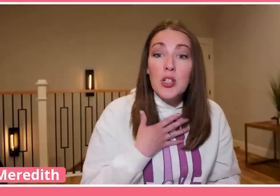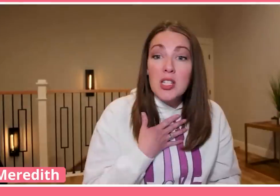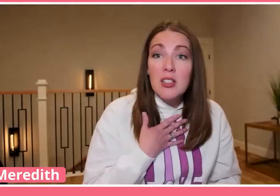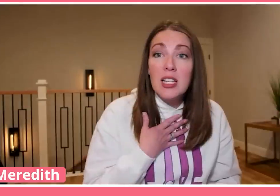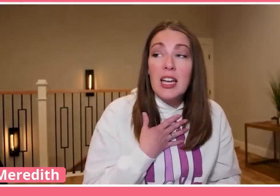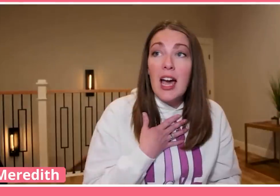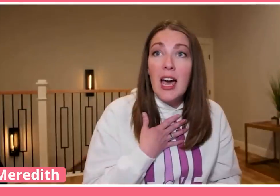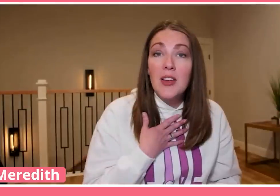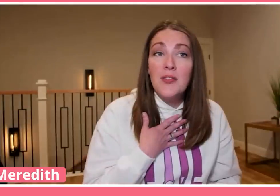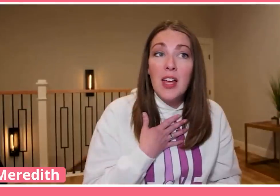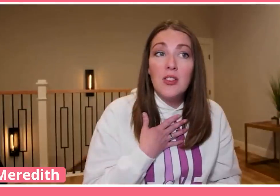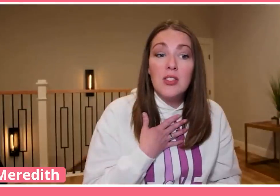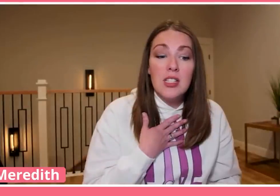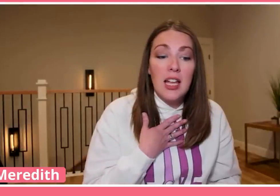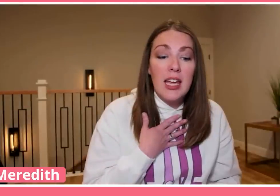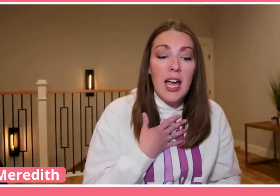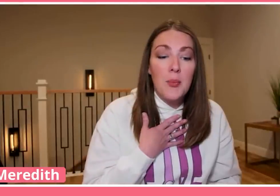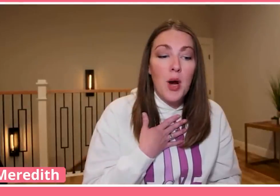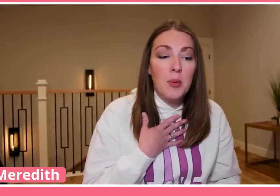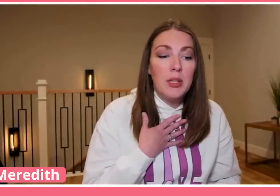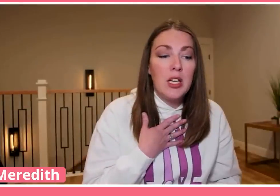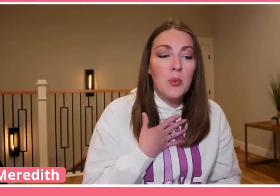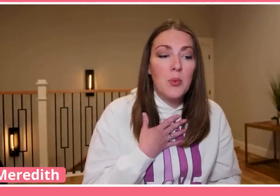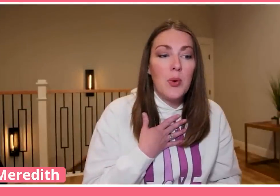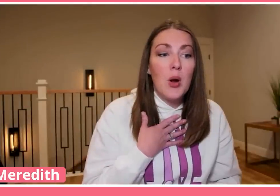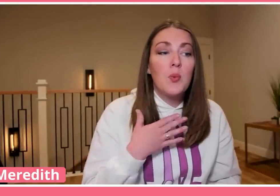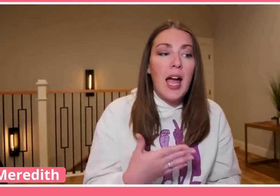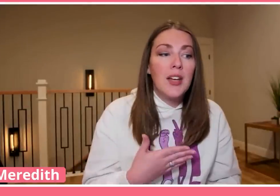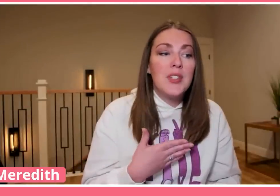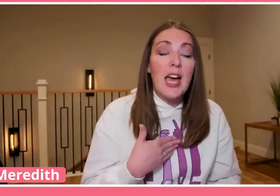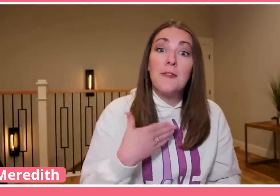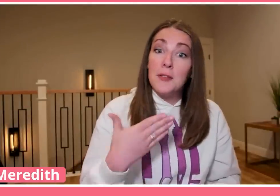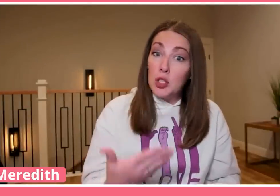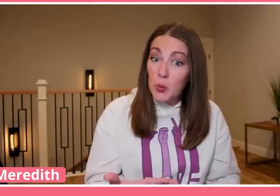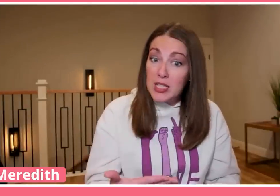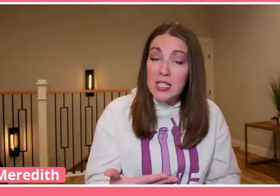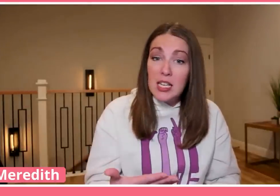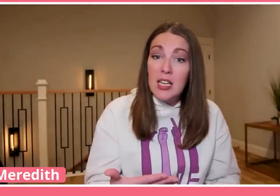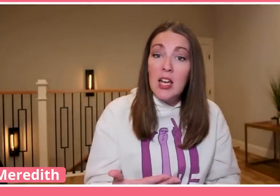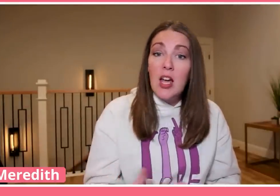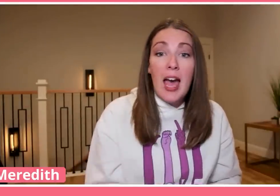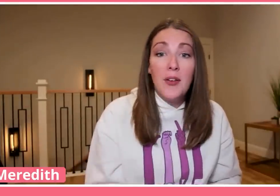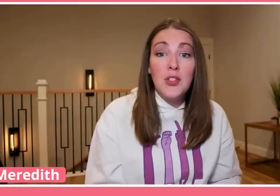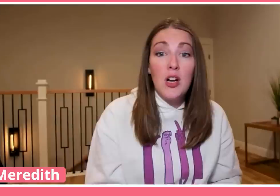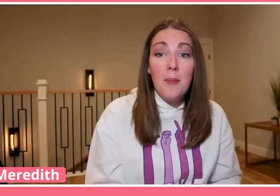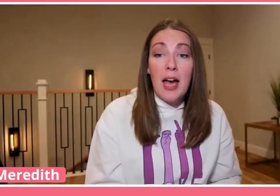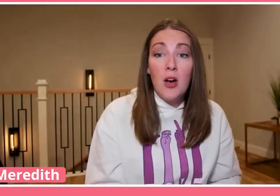Personally, I felt like I probably arrived at fluency after about